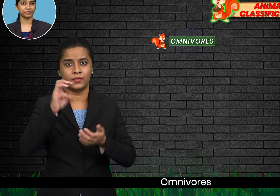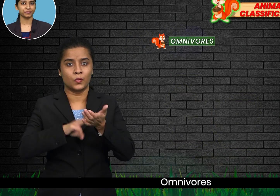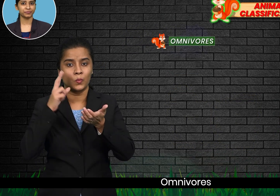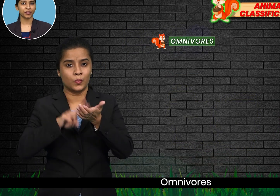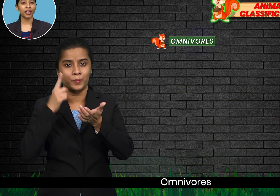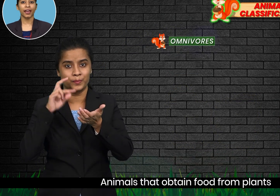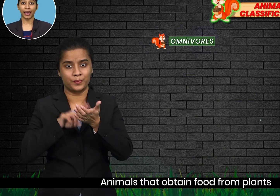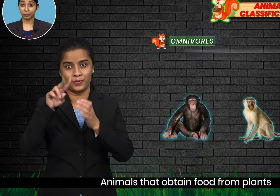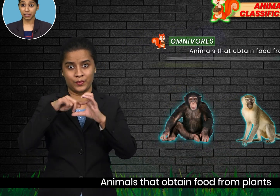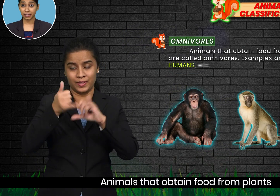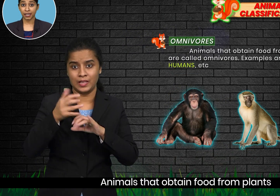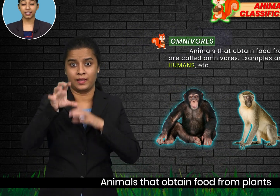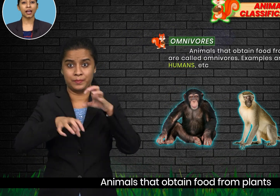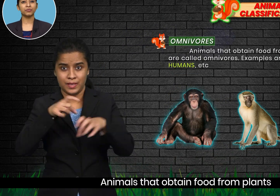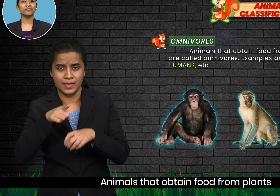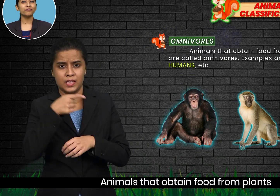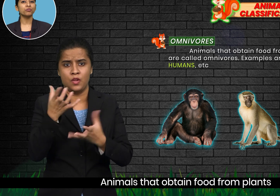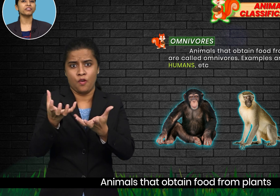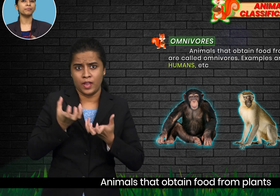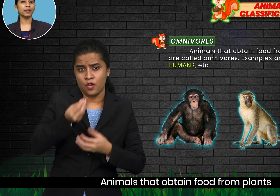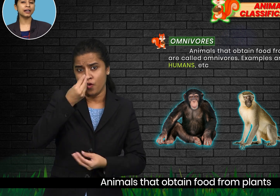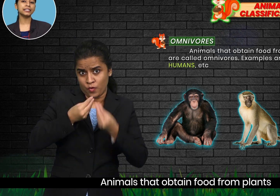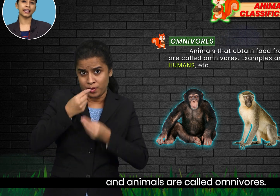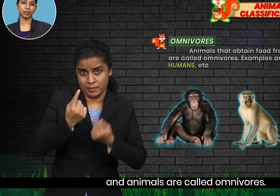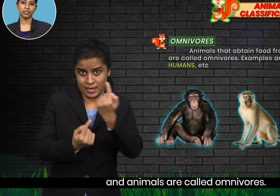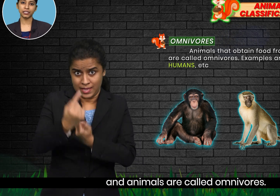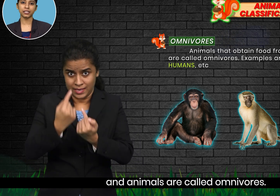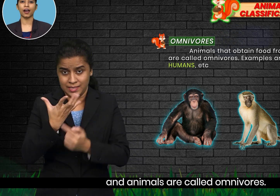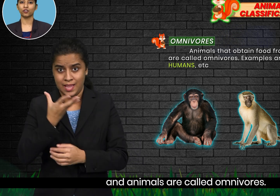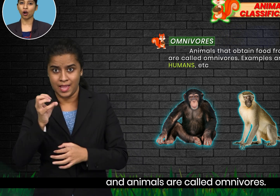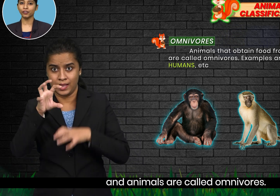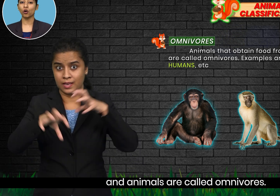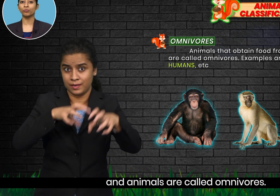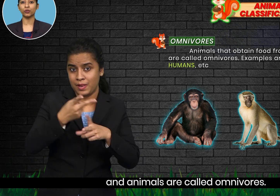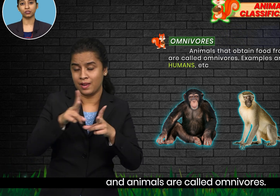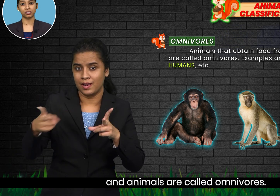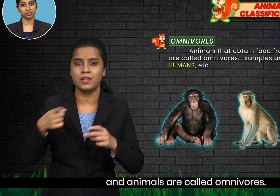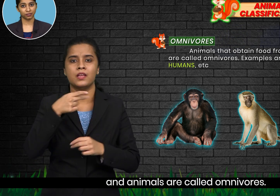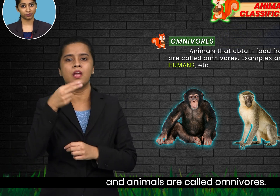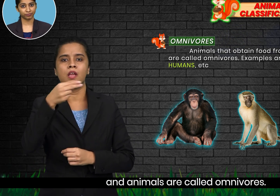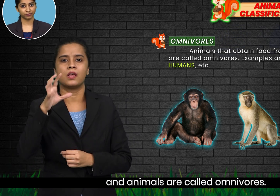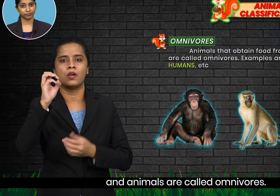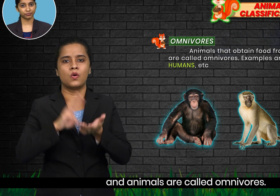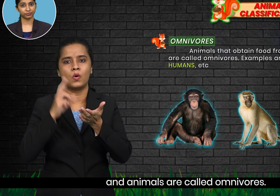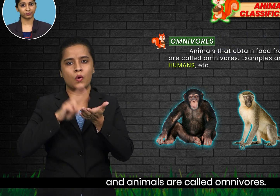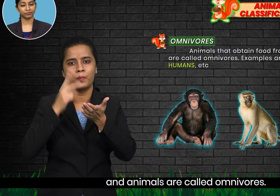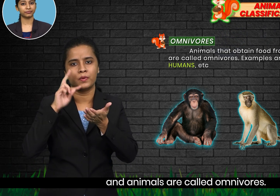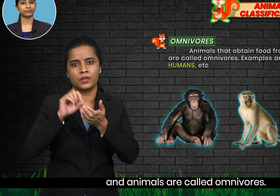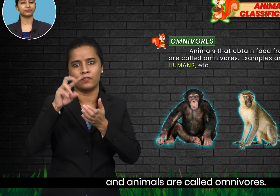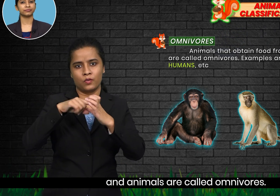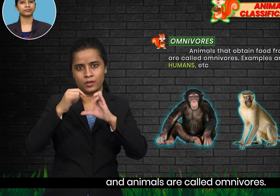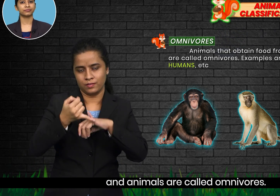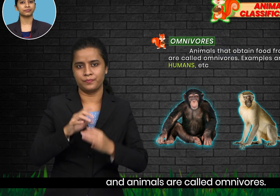Omnivores. Animals that obtain food from plants and animals are called omnivores.